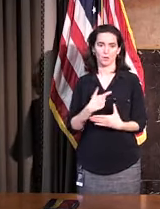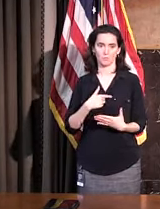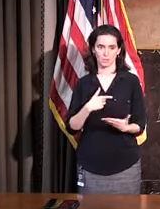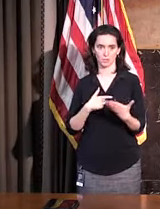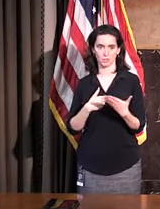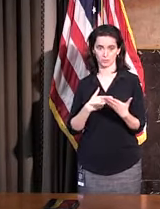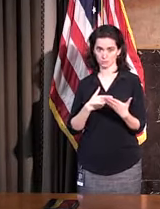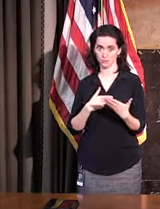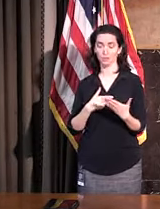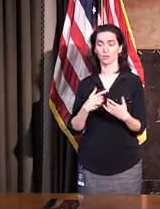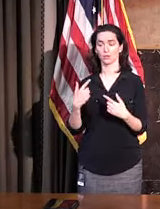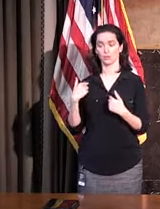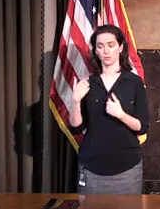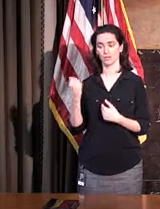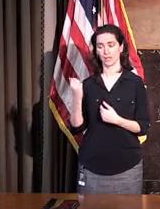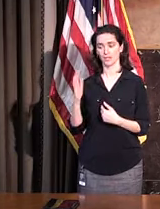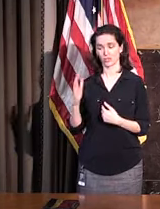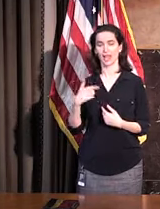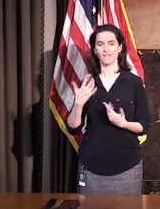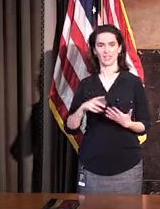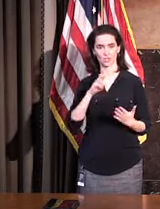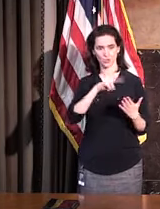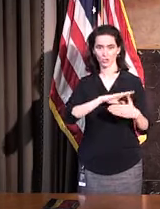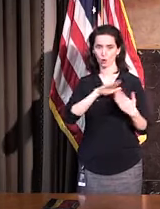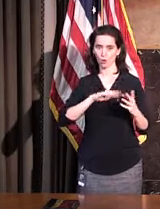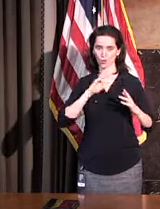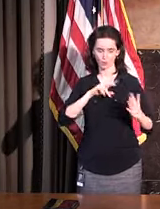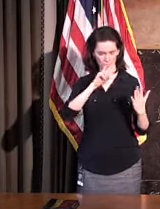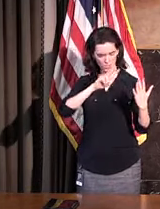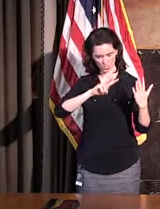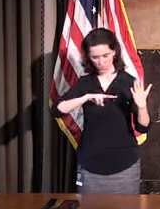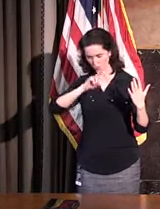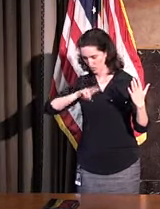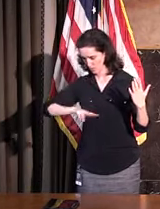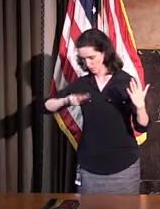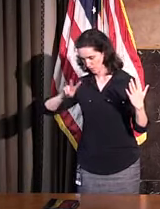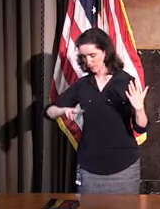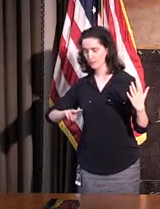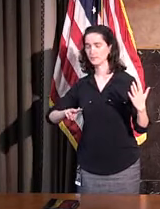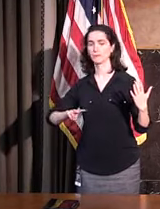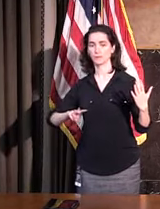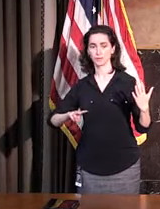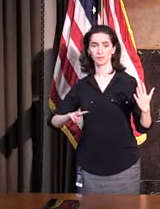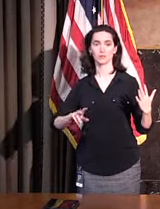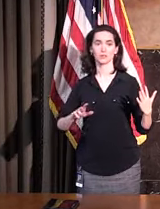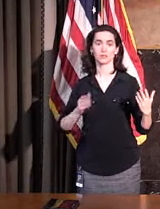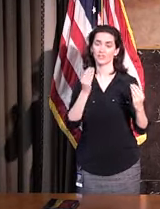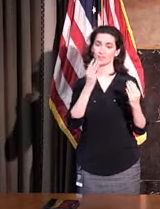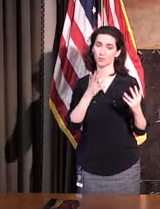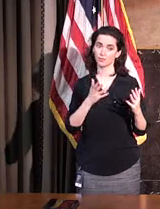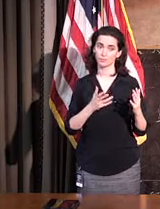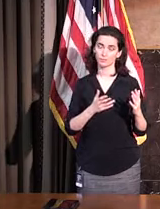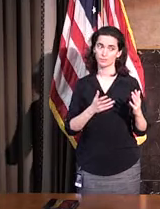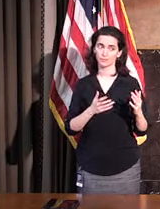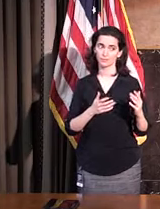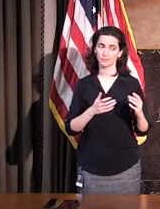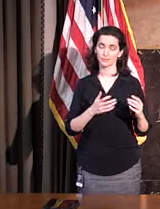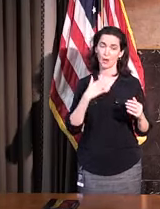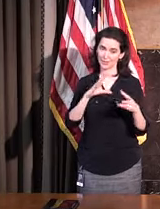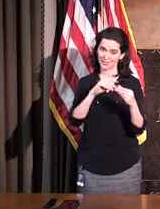over the weekend to read it in its entirety. And what I'm about to say is true, not just for LSU, but